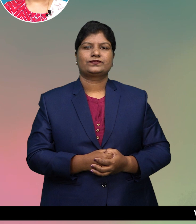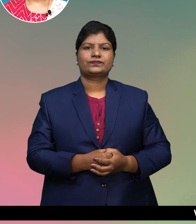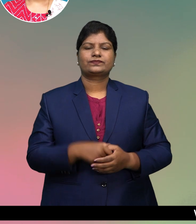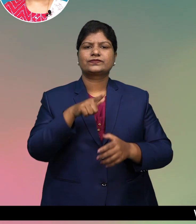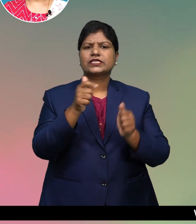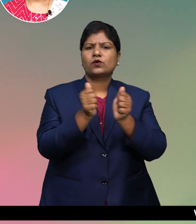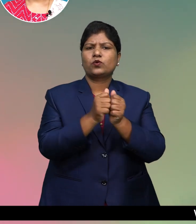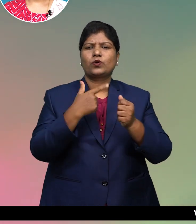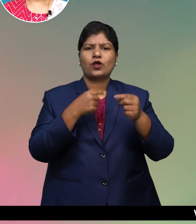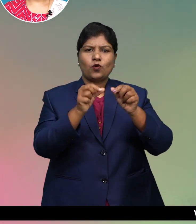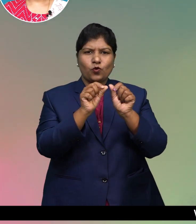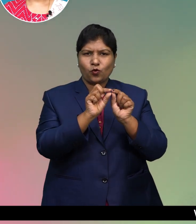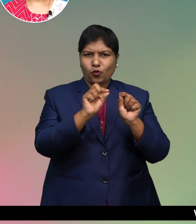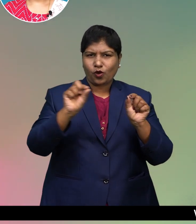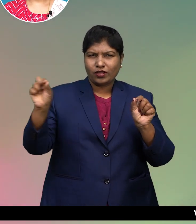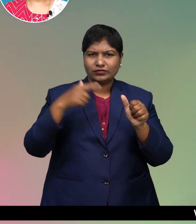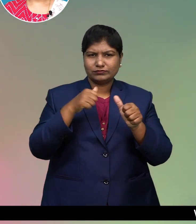with a long tail